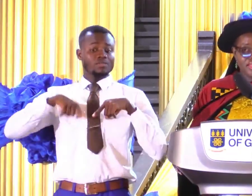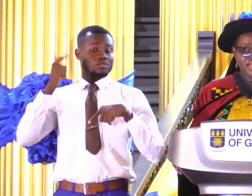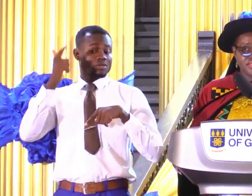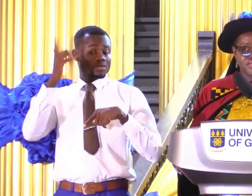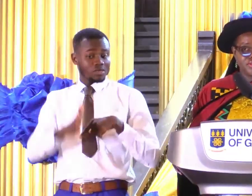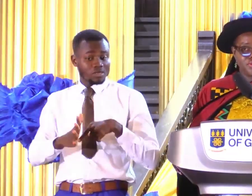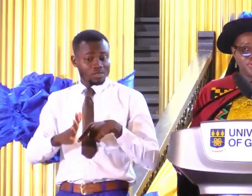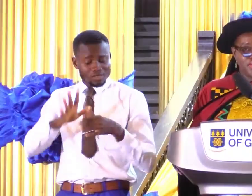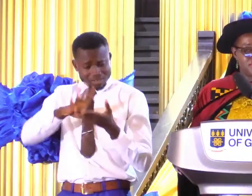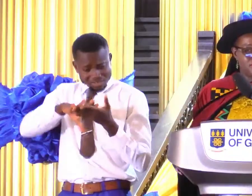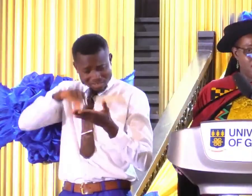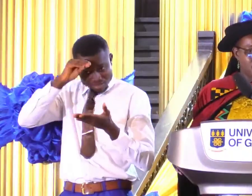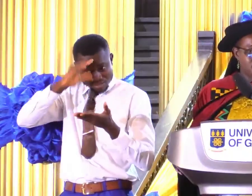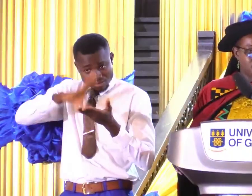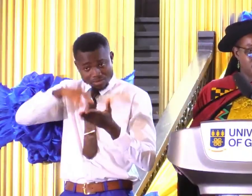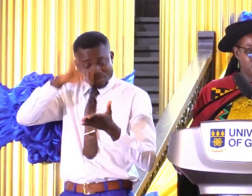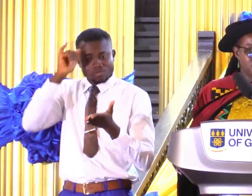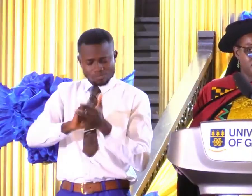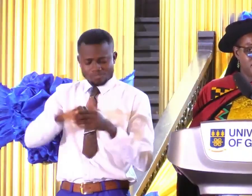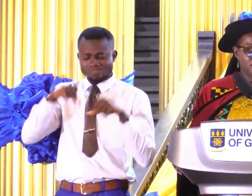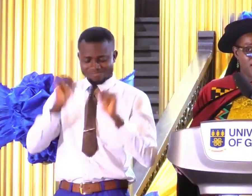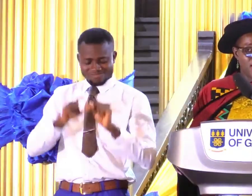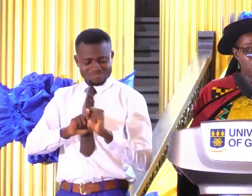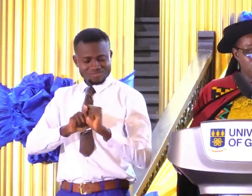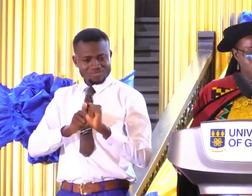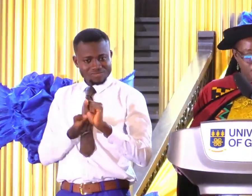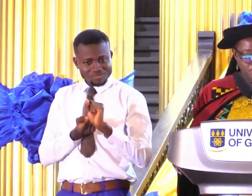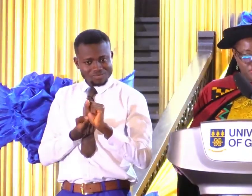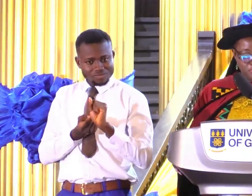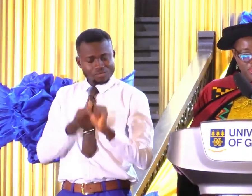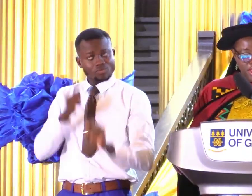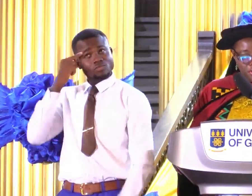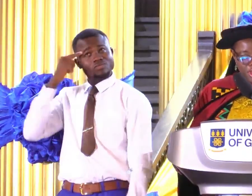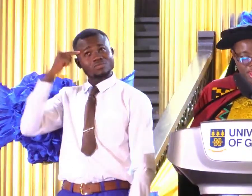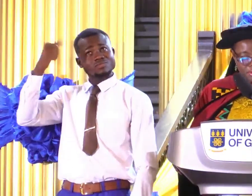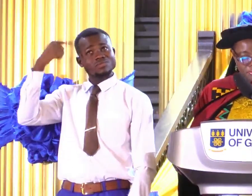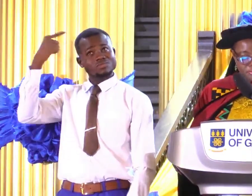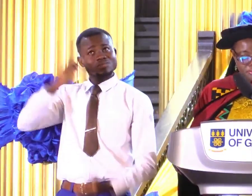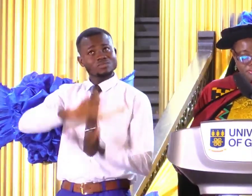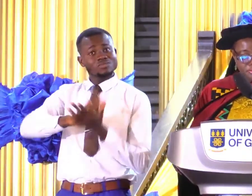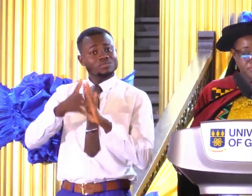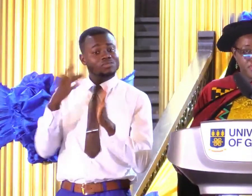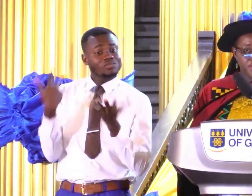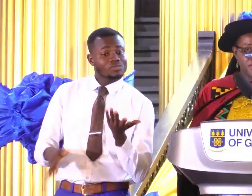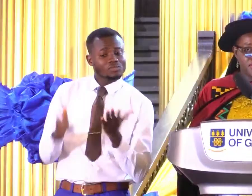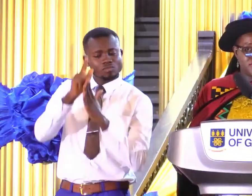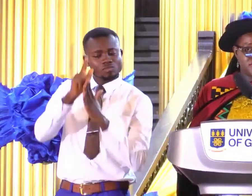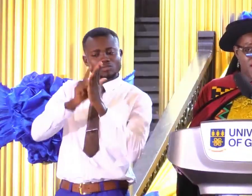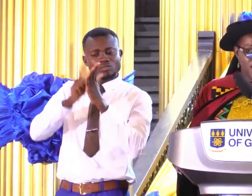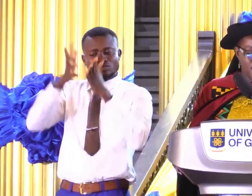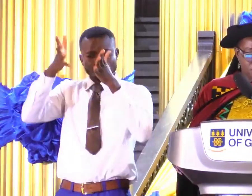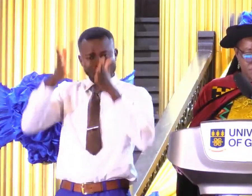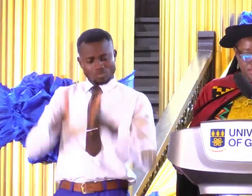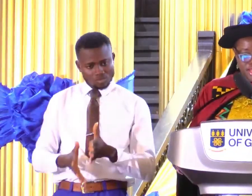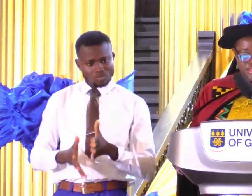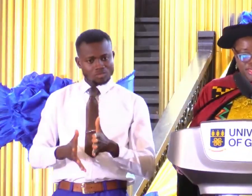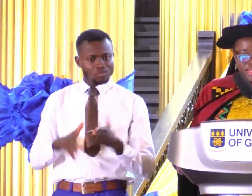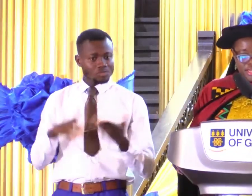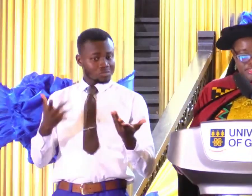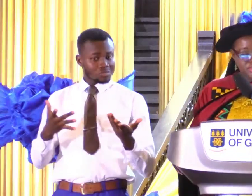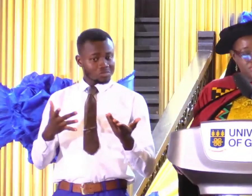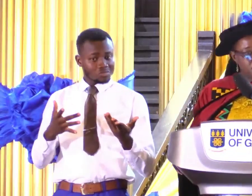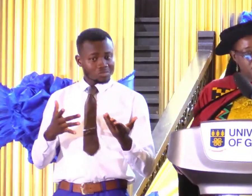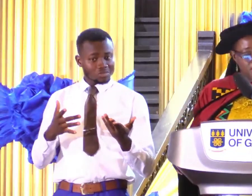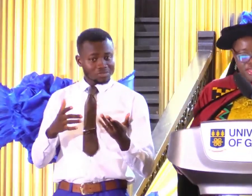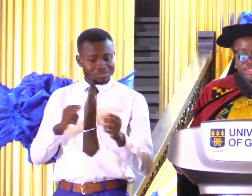Learning that you can start life dreaming to be a lawyer, start out as an